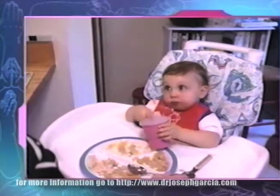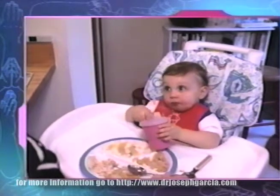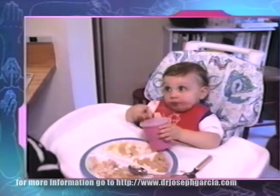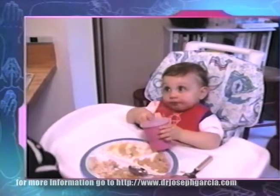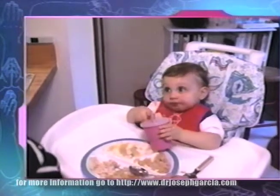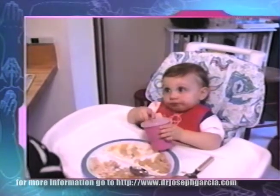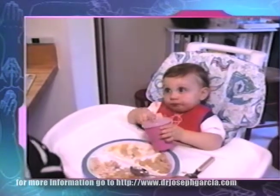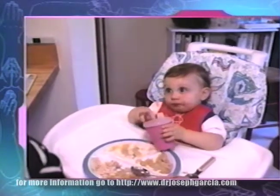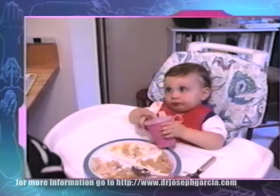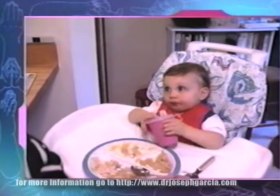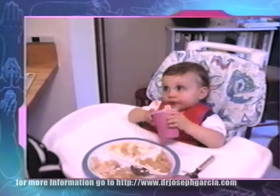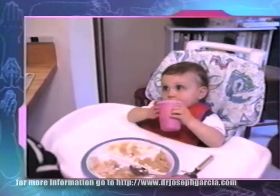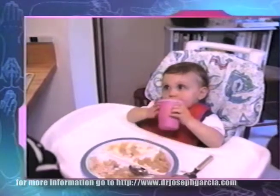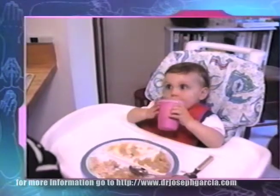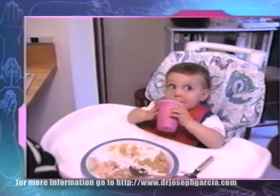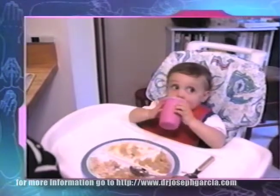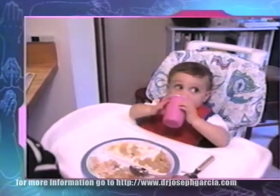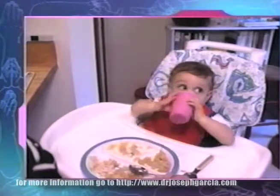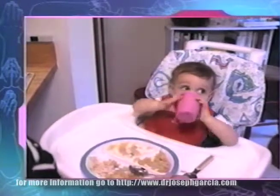Yeah, water.